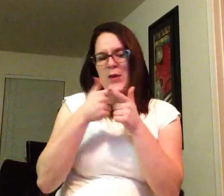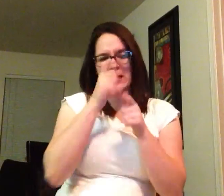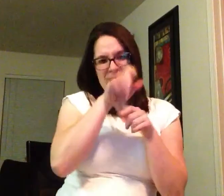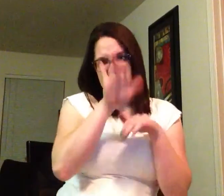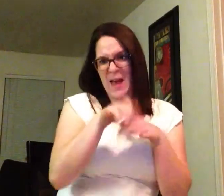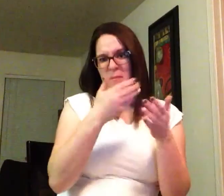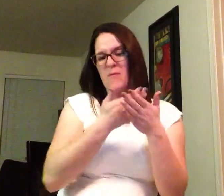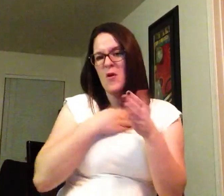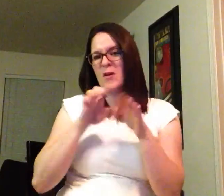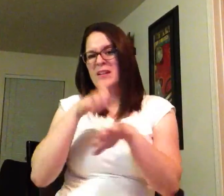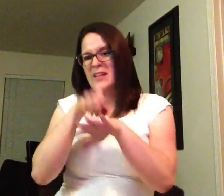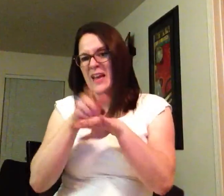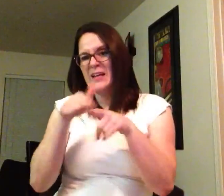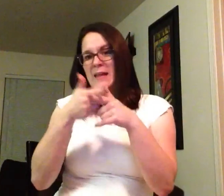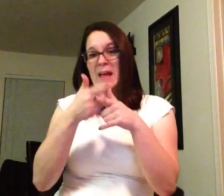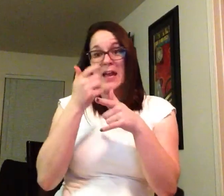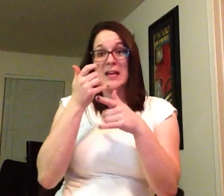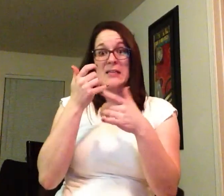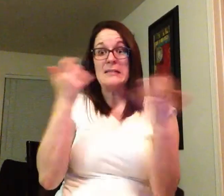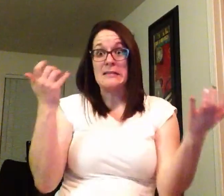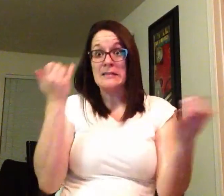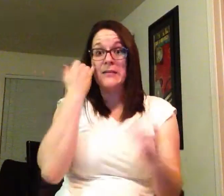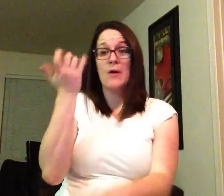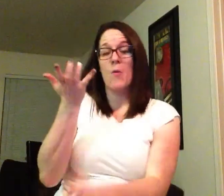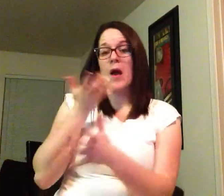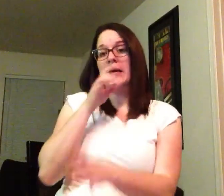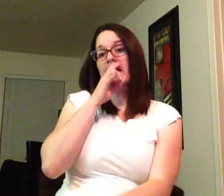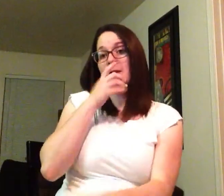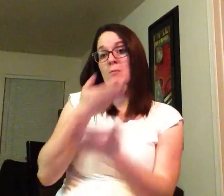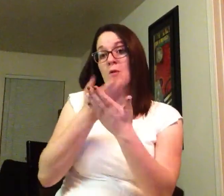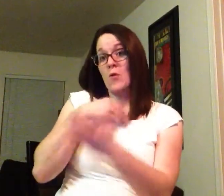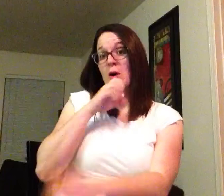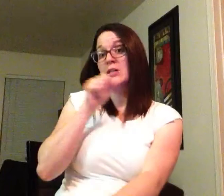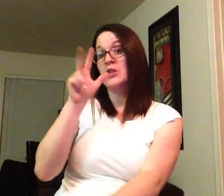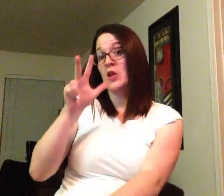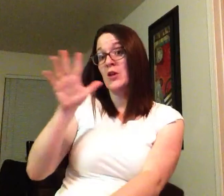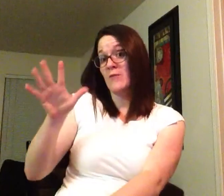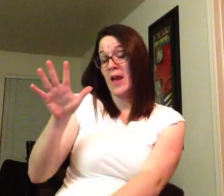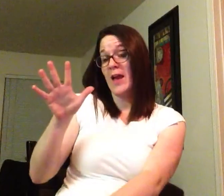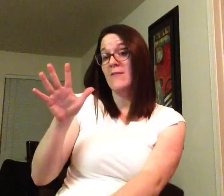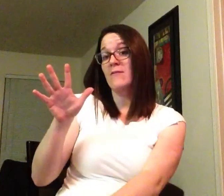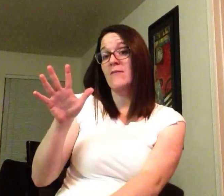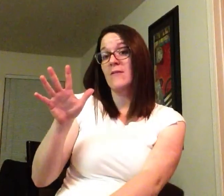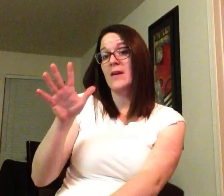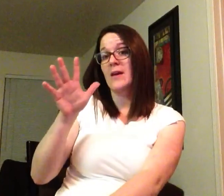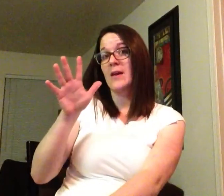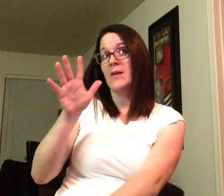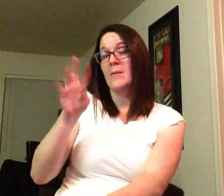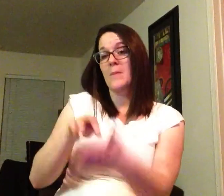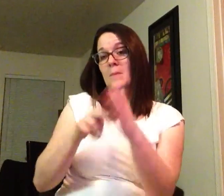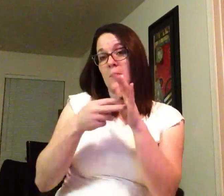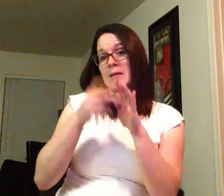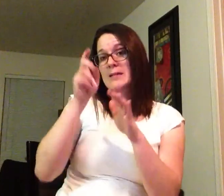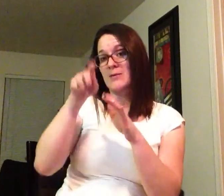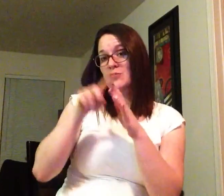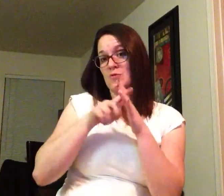having children by the time I'm 35, that meant that I would have had to have been on my way to marriage 5 years ago. So that wasn't going to